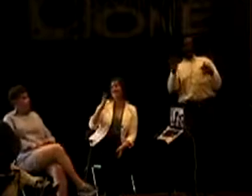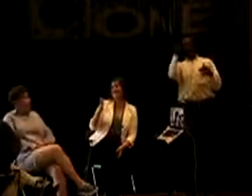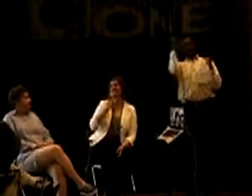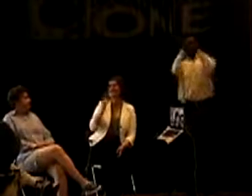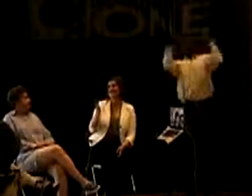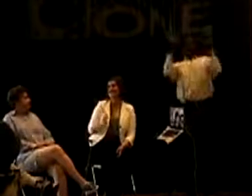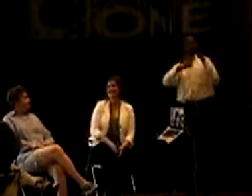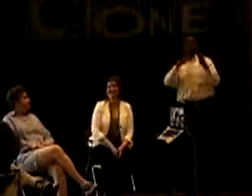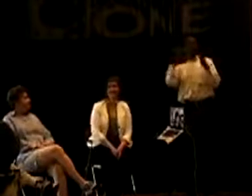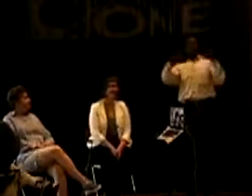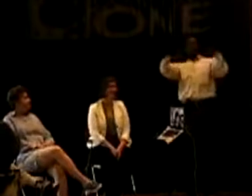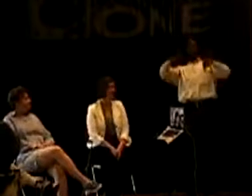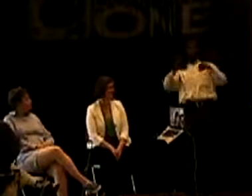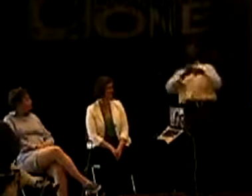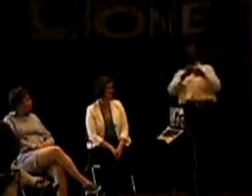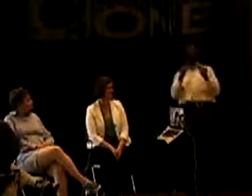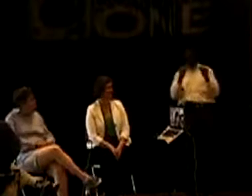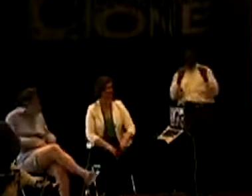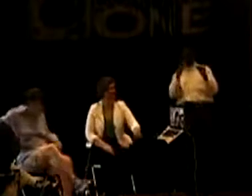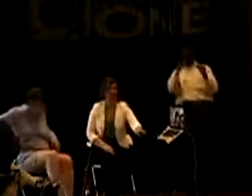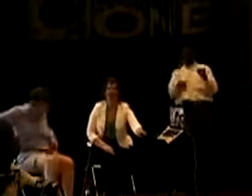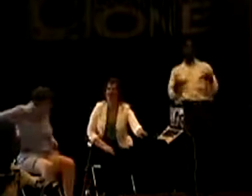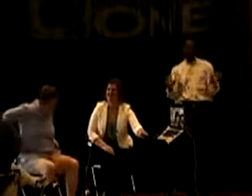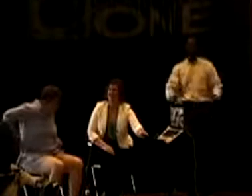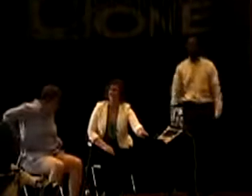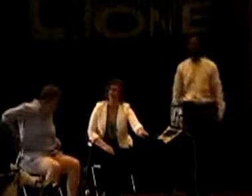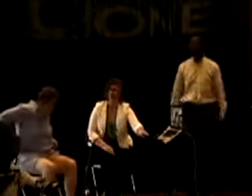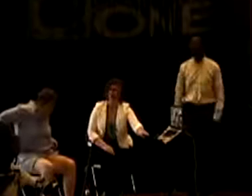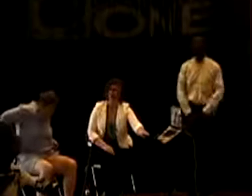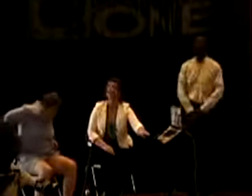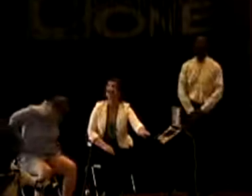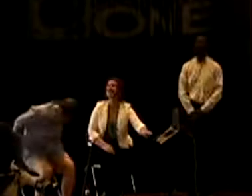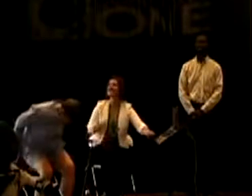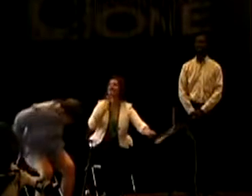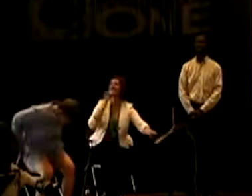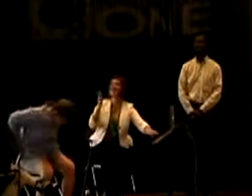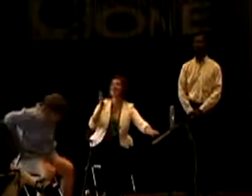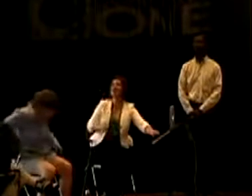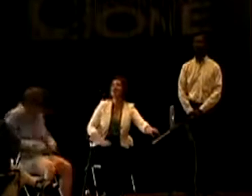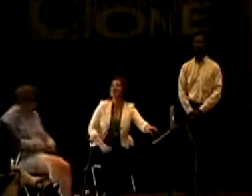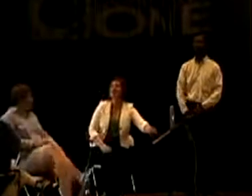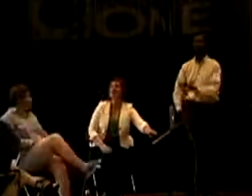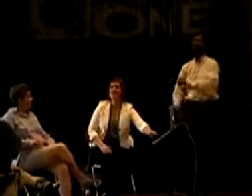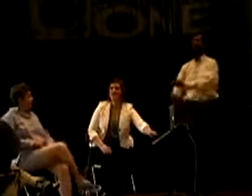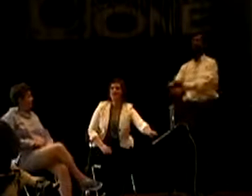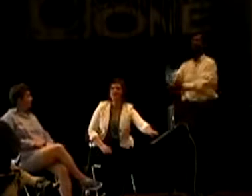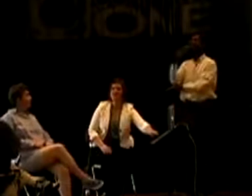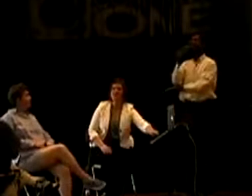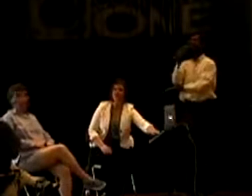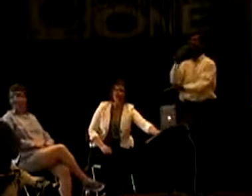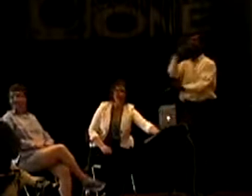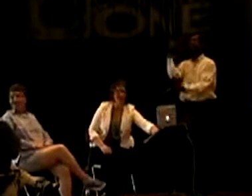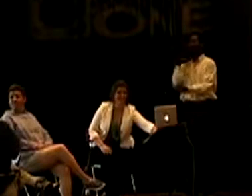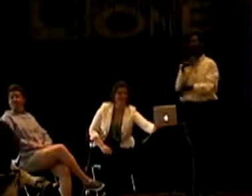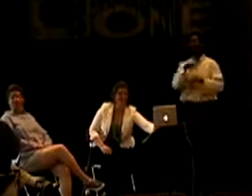So, you know, that's the concept, that's what I was doing here during rehearsal, so. Thank you, Alberto. Sorry to put you